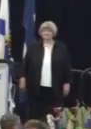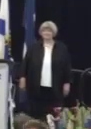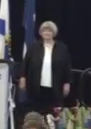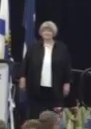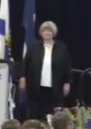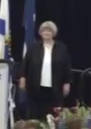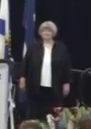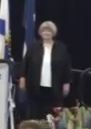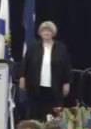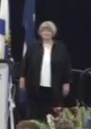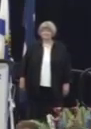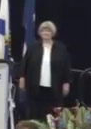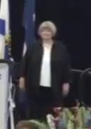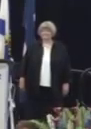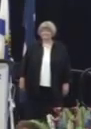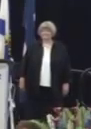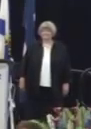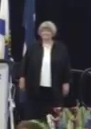We brothers and